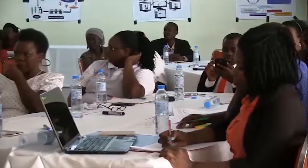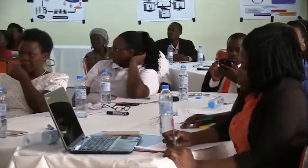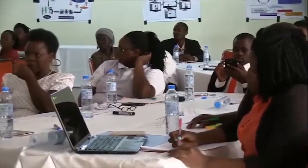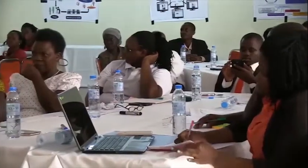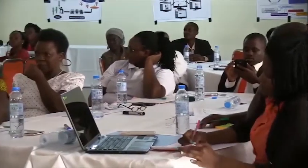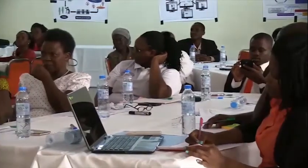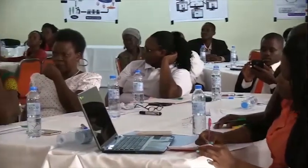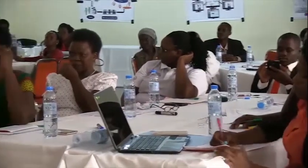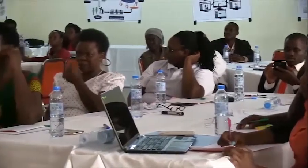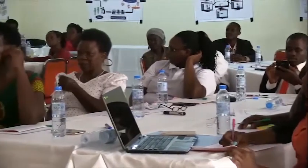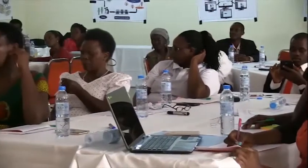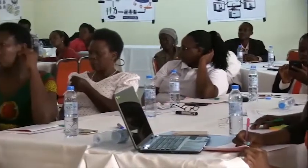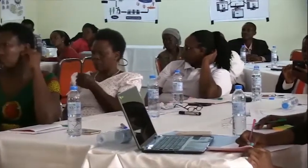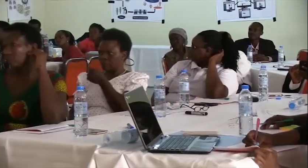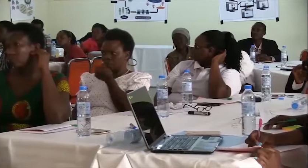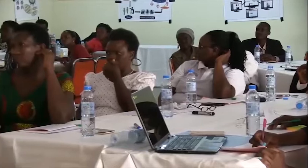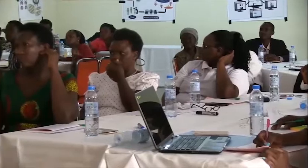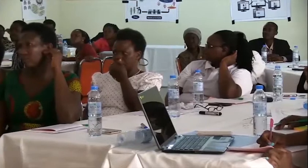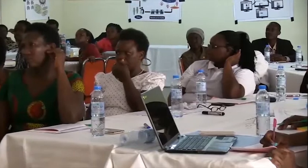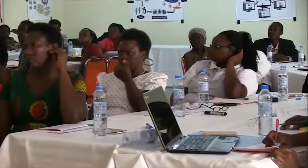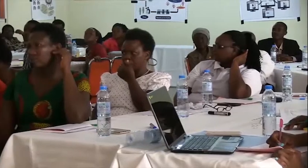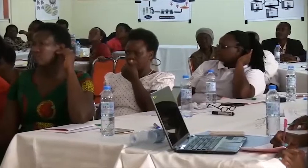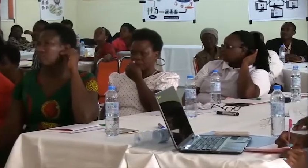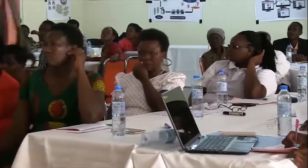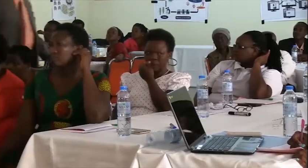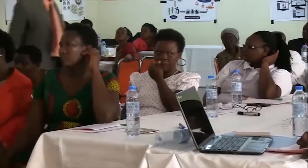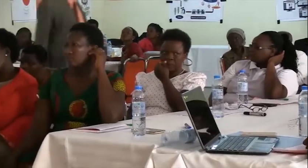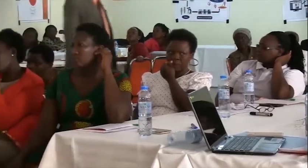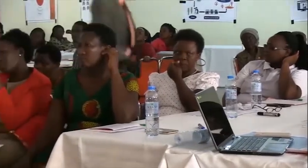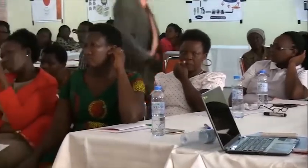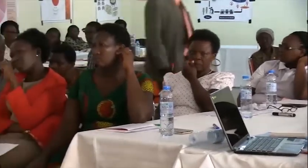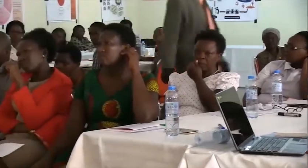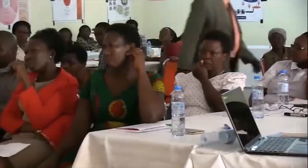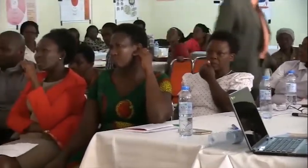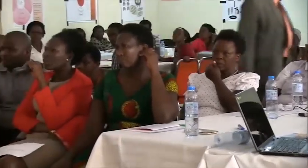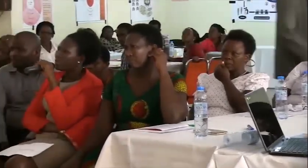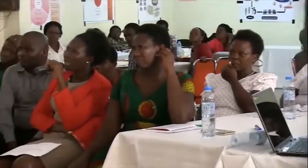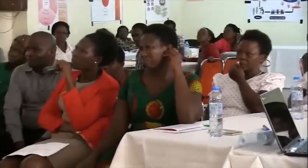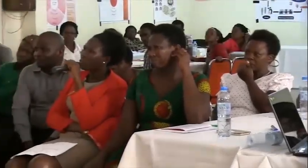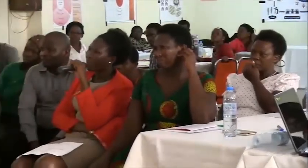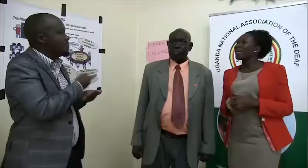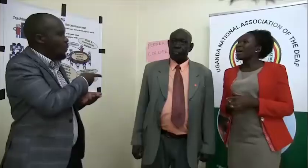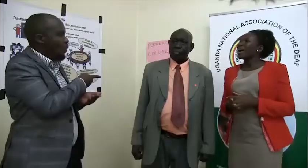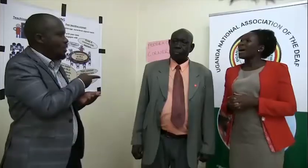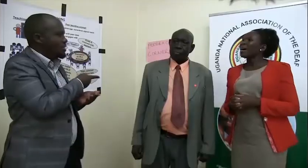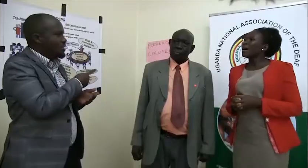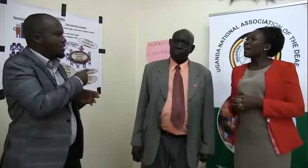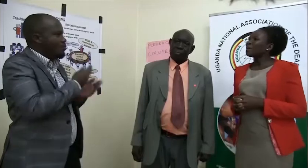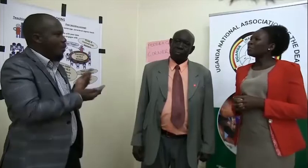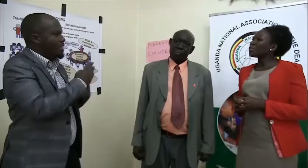and what is the objective here? It is just for the children to pass examination. So we are using books that have